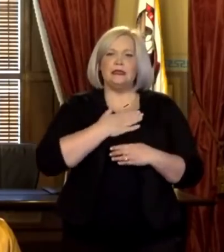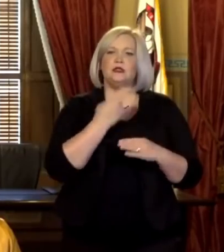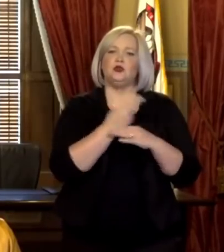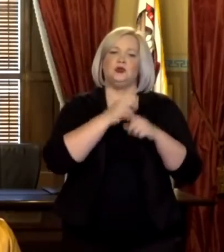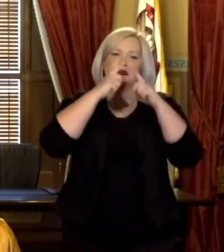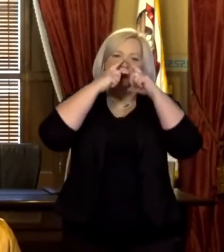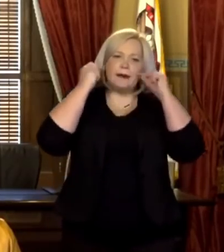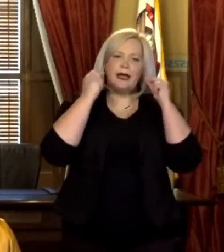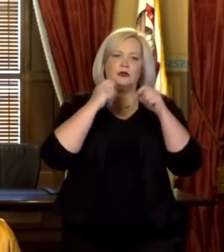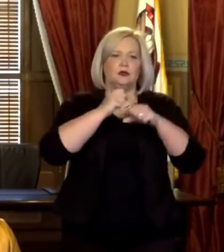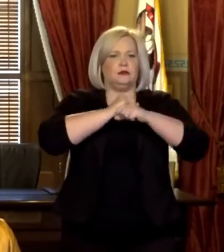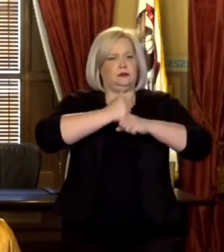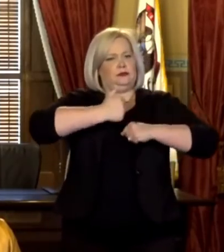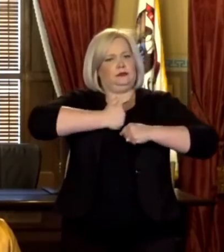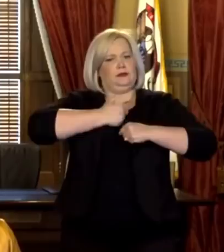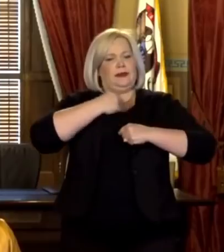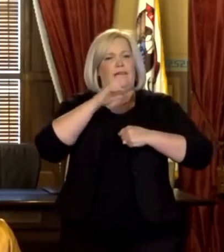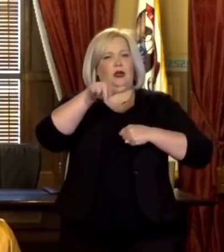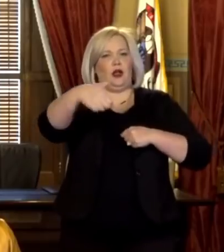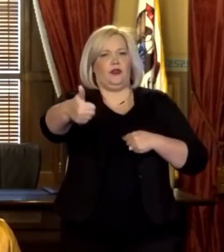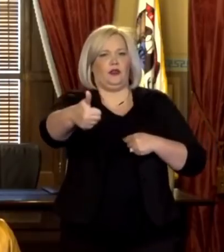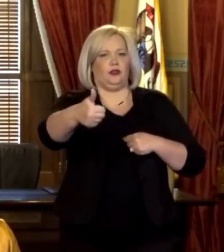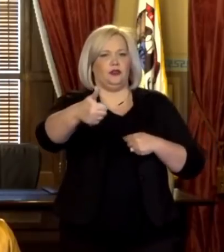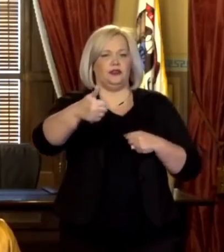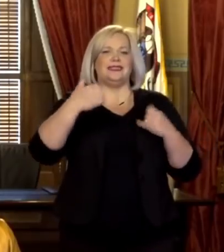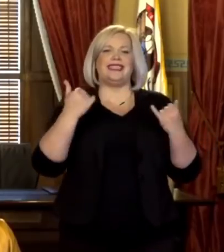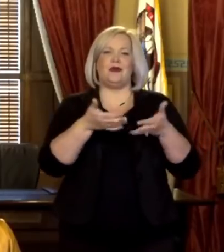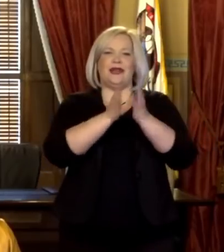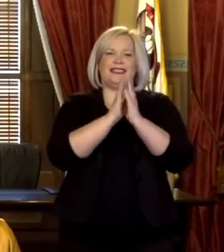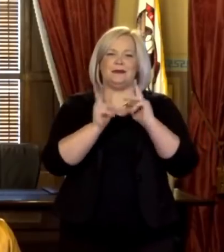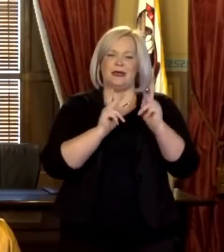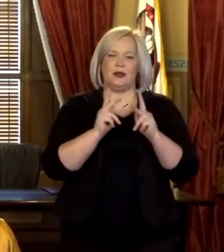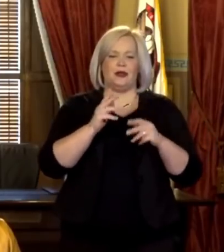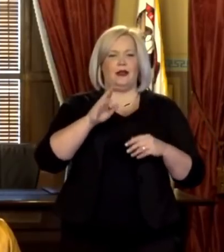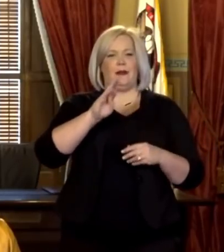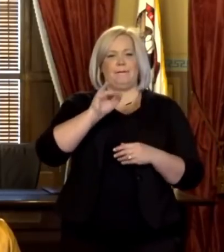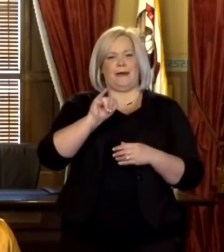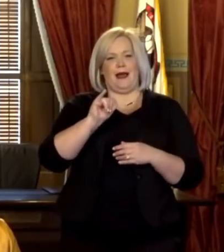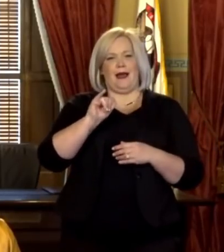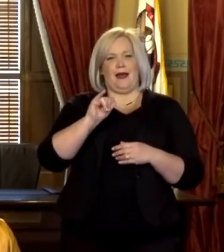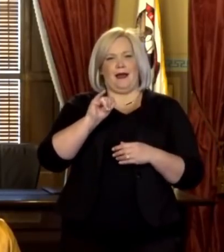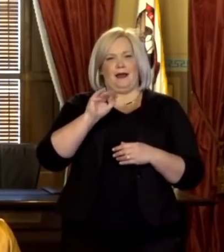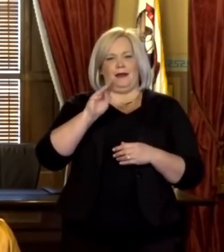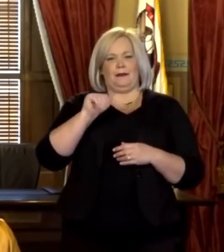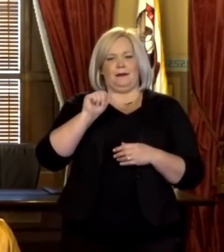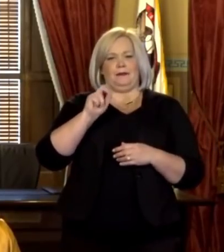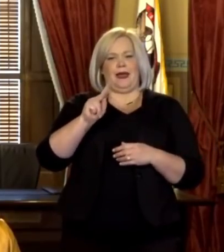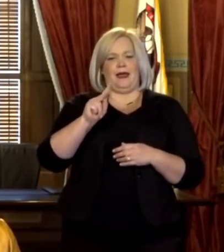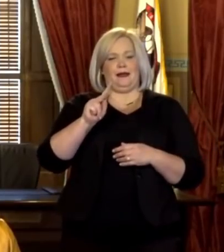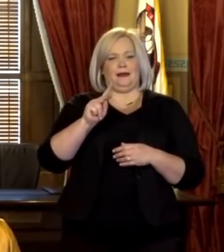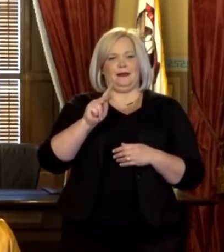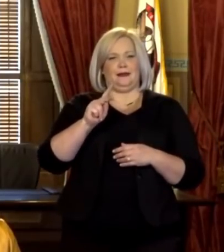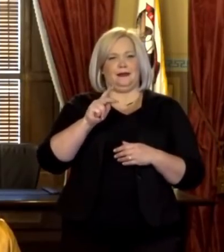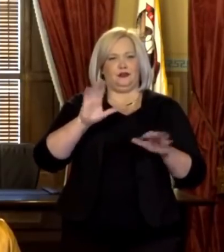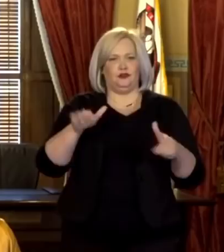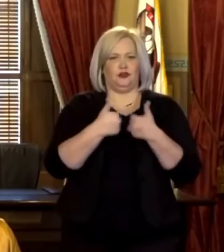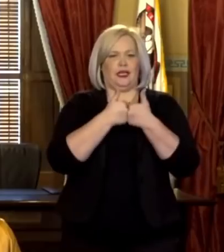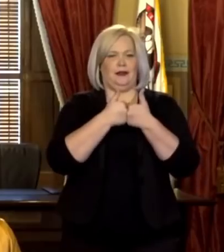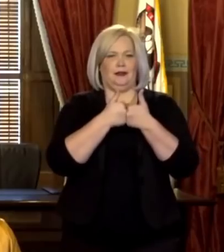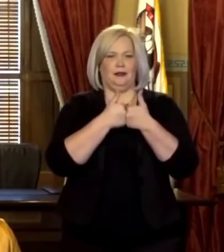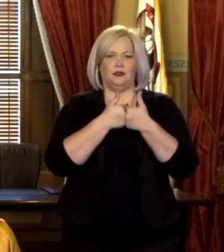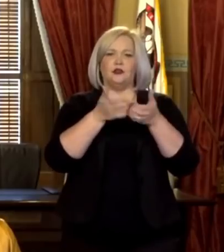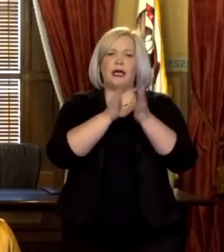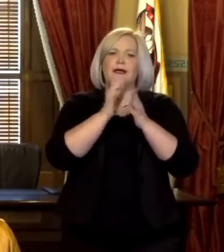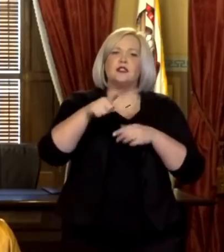asking people to join the My Mask Challenge. Make a mask from a cloth or bandana and wear one every time you go